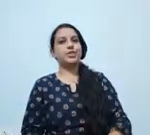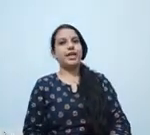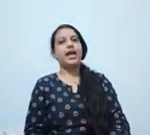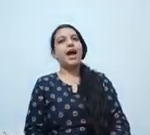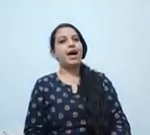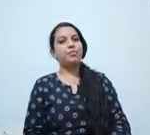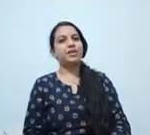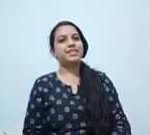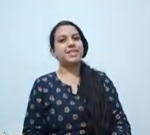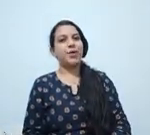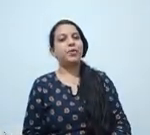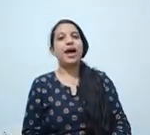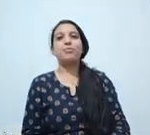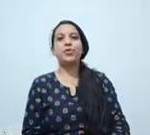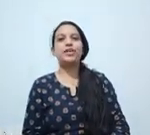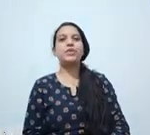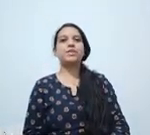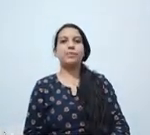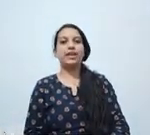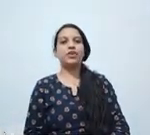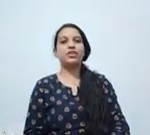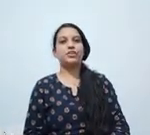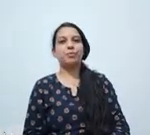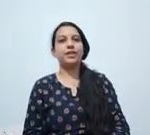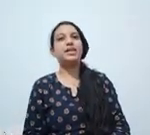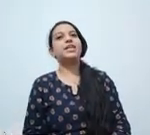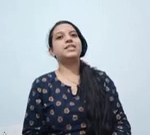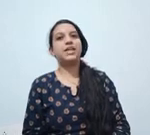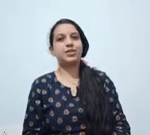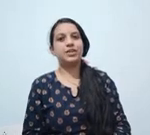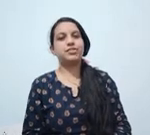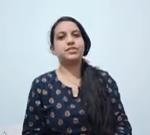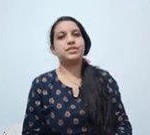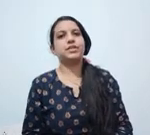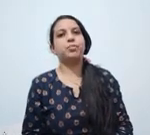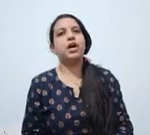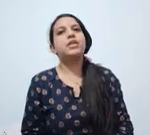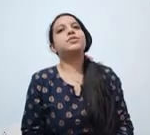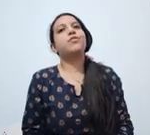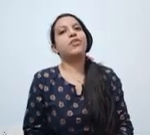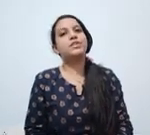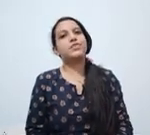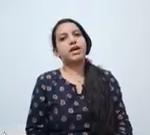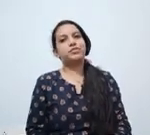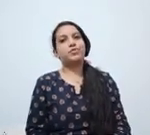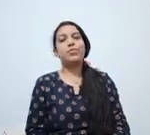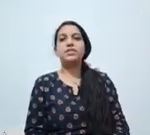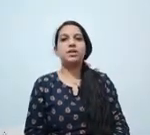Today, I Pragati Sahu, I am going to explain on the topic, the circulatory system. So first we have to know what is